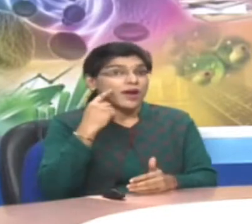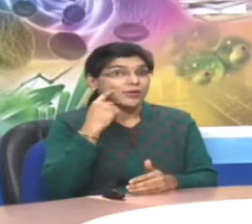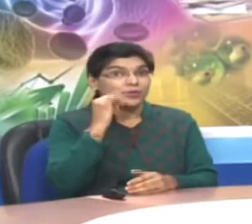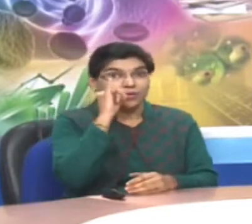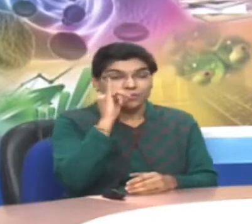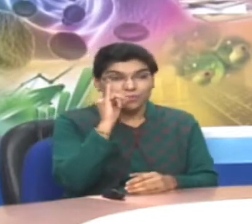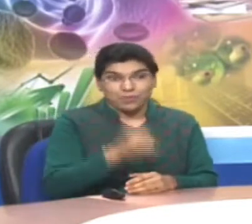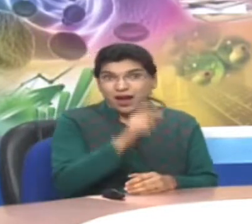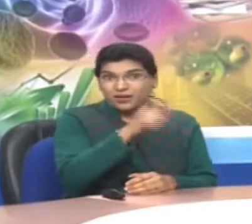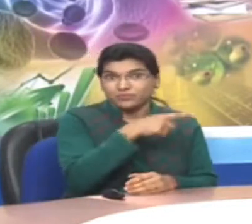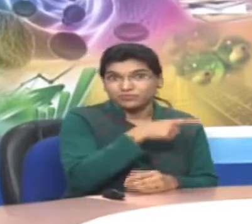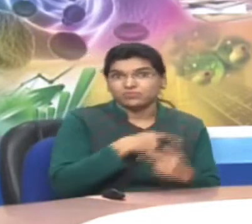Intruder says,